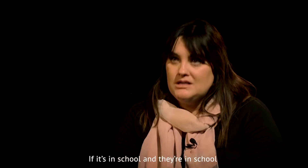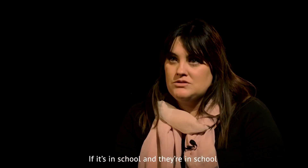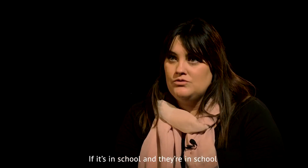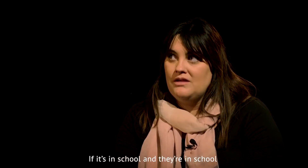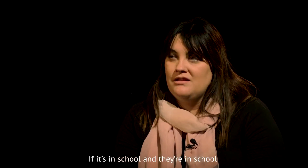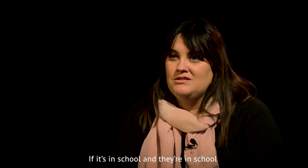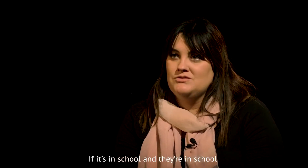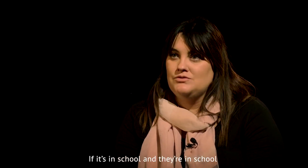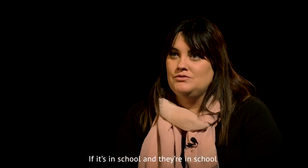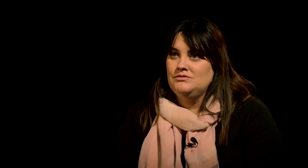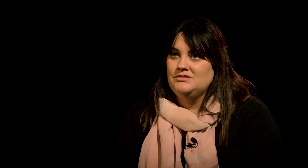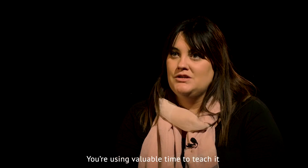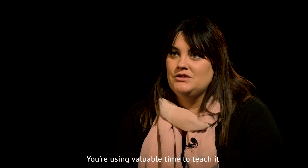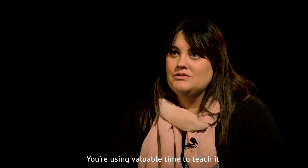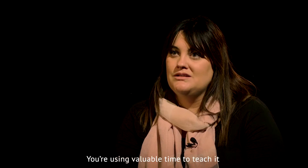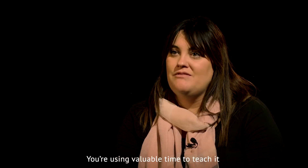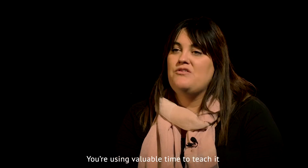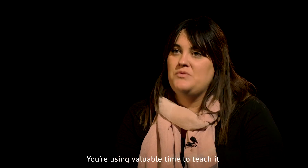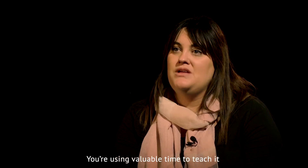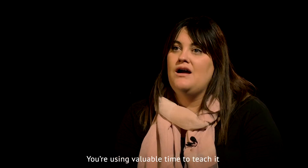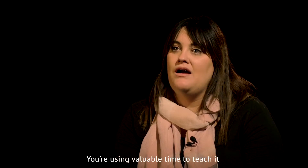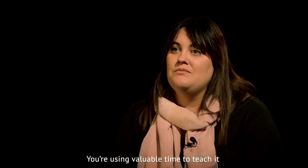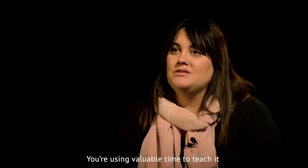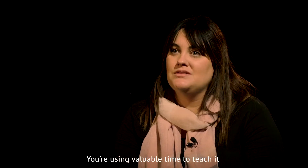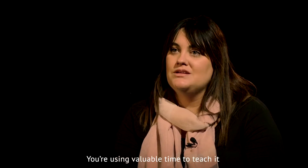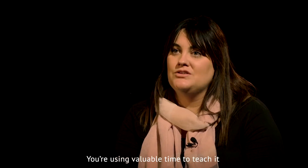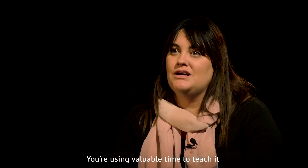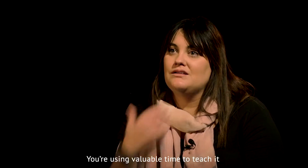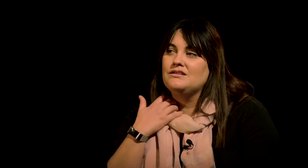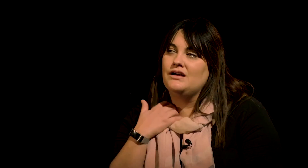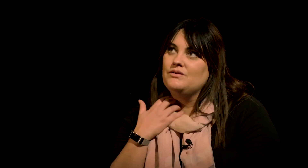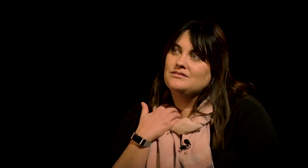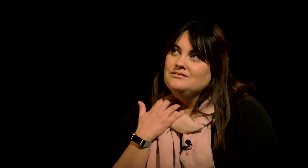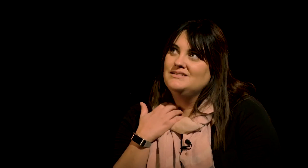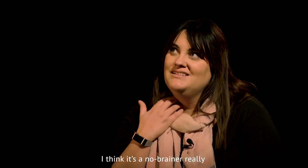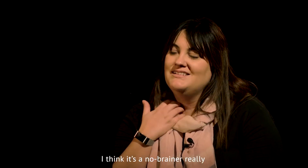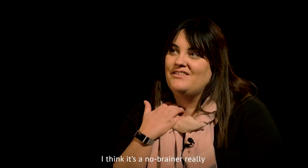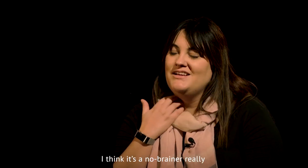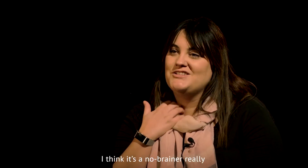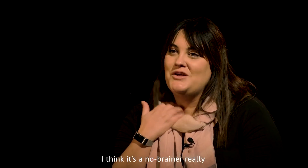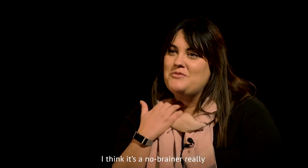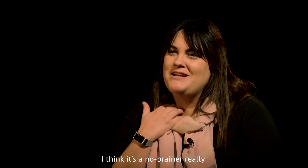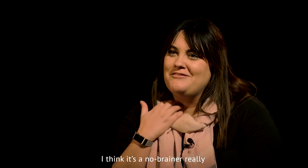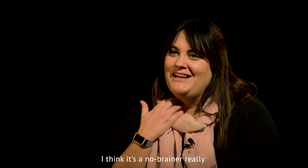in school and they're in school, you're using valuable time to teach it, you know. I think it's a no-brainer